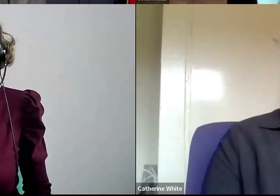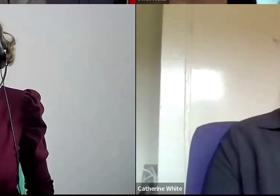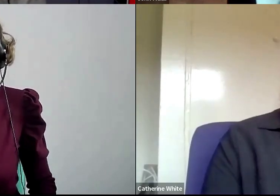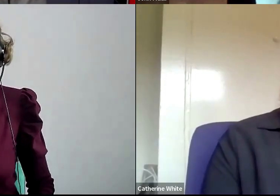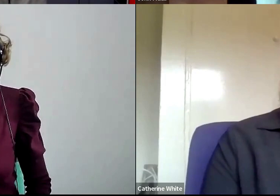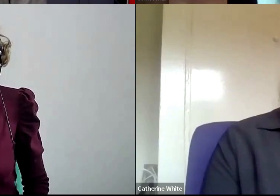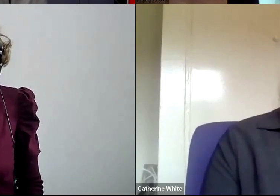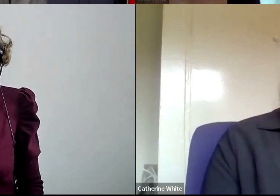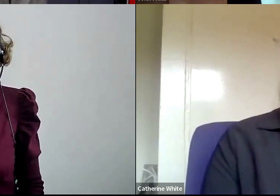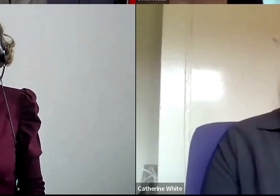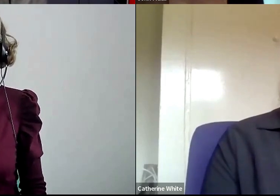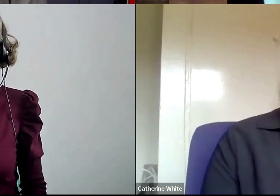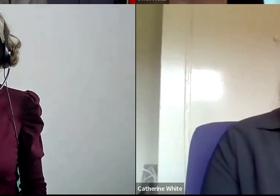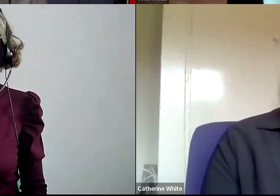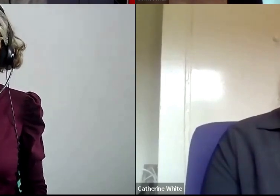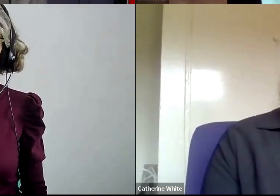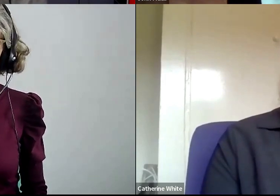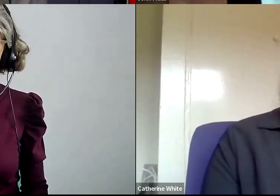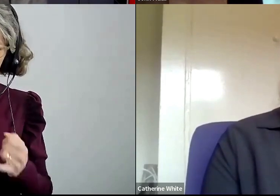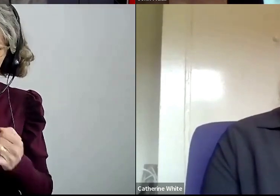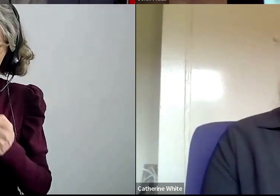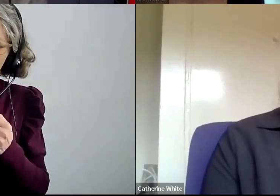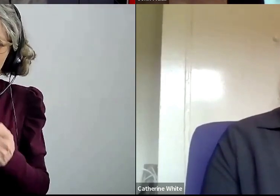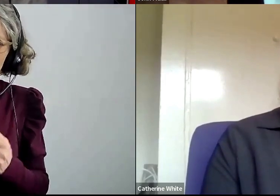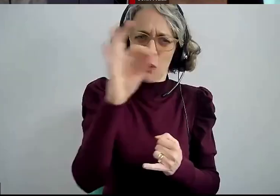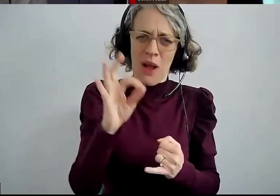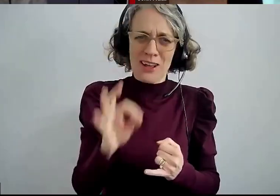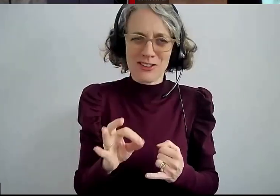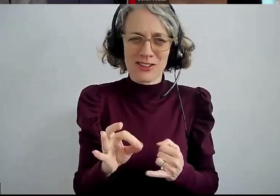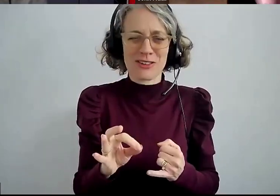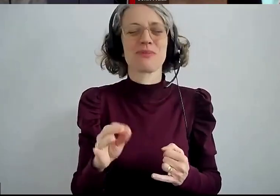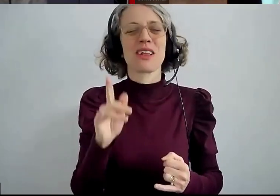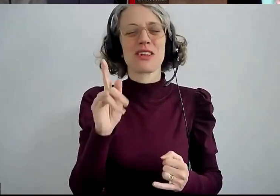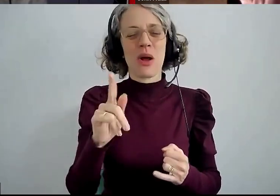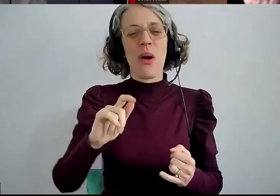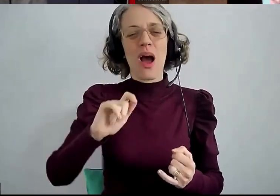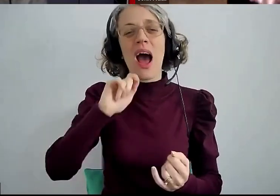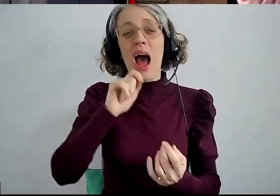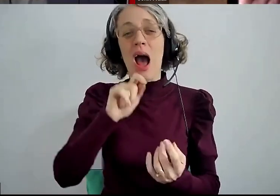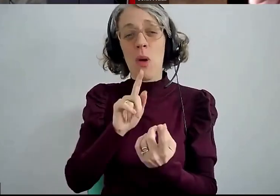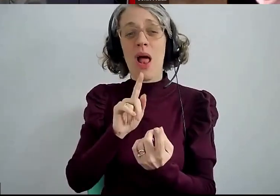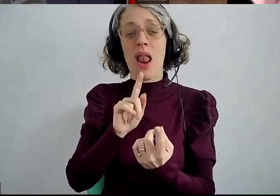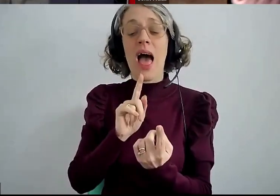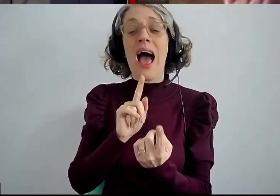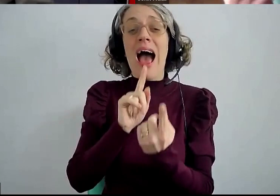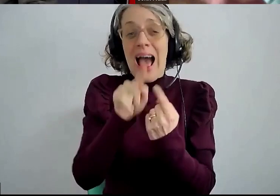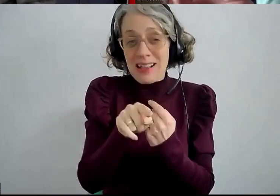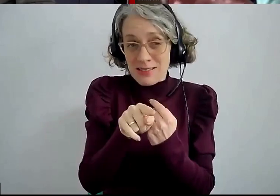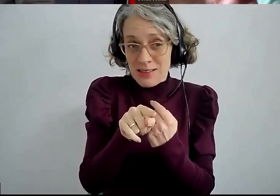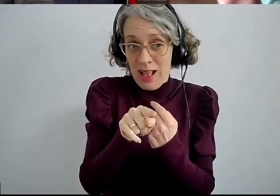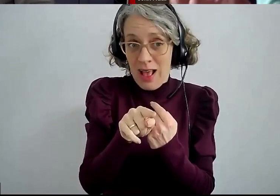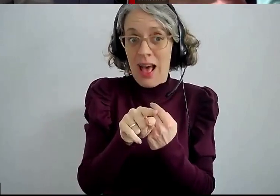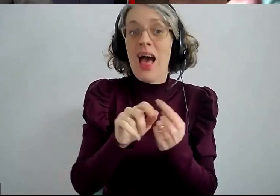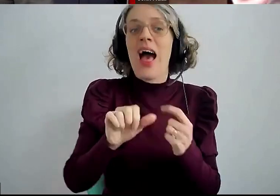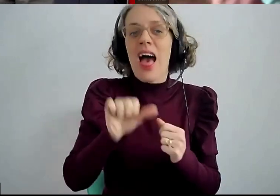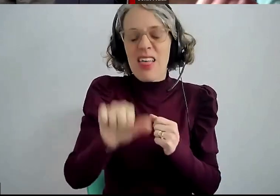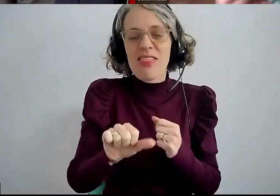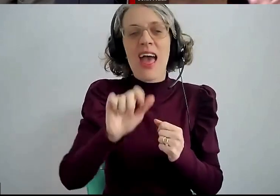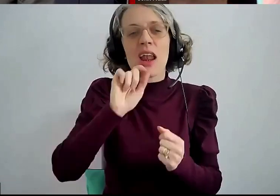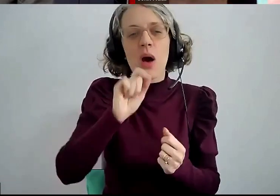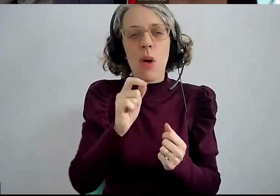A very good question to end on. I'm going to just answer this and then I'll say a few words by way